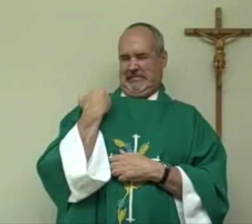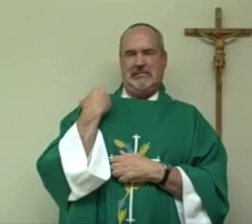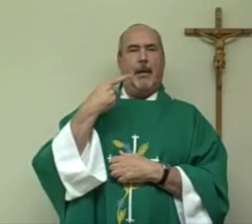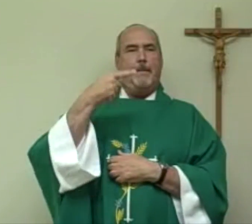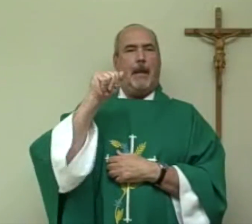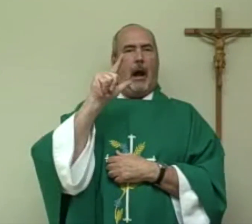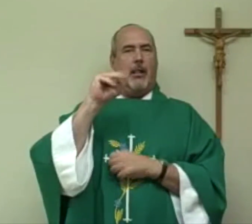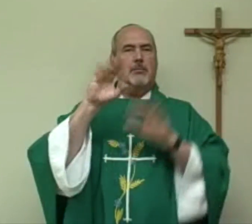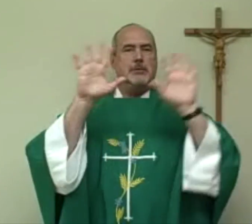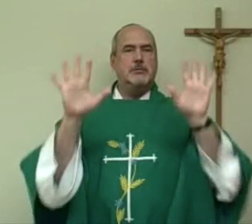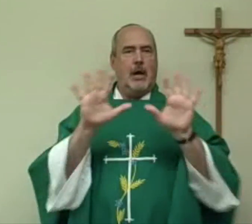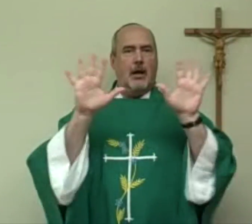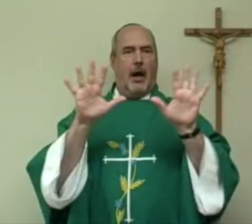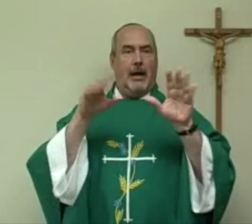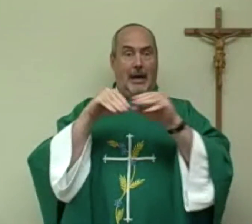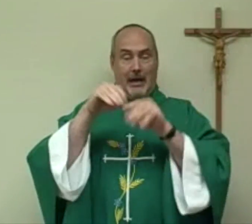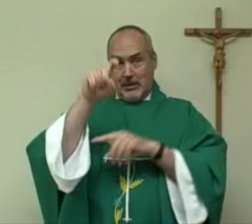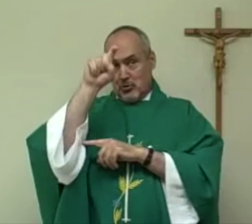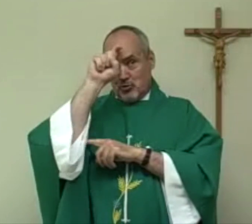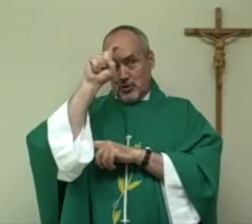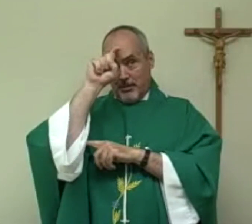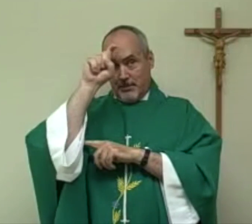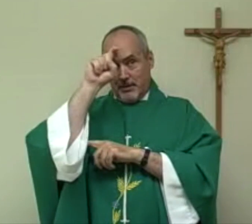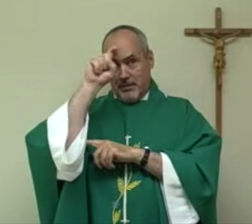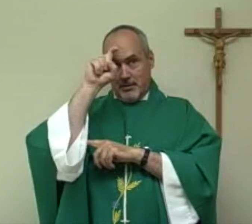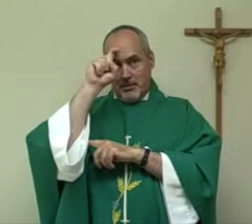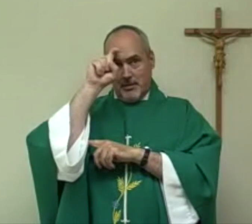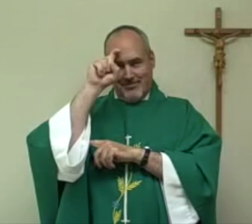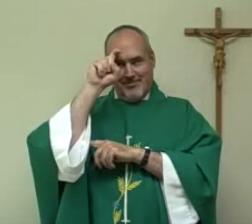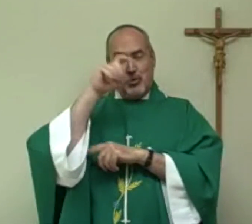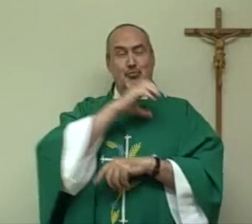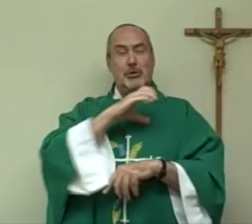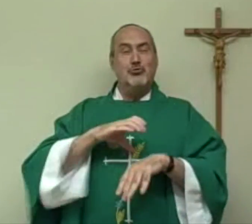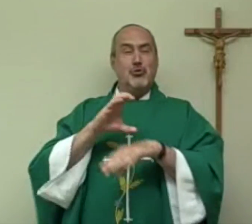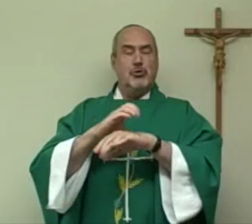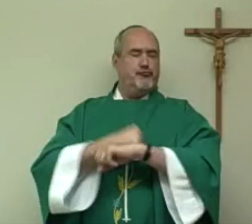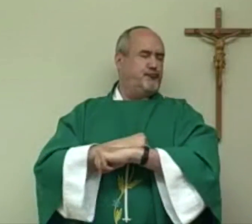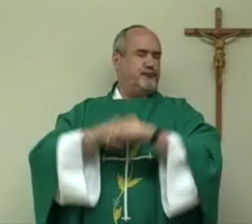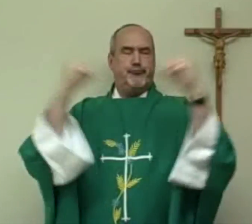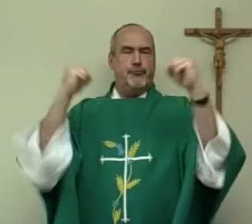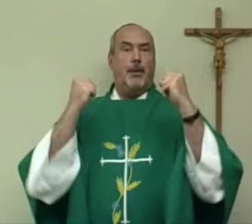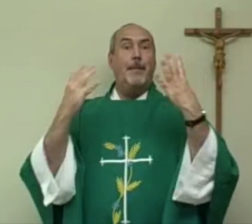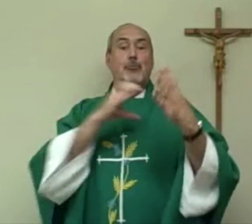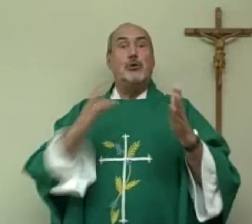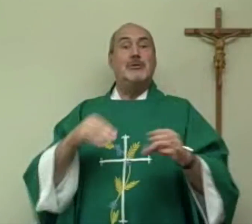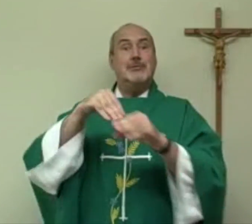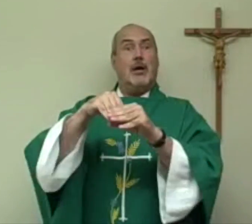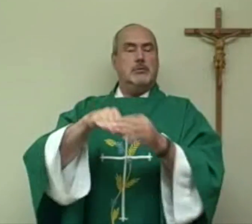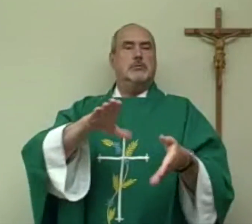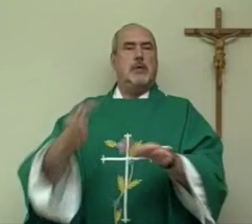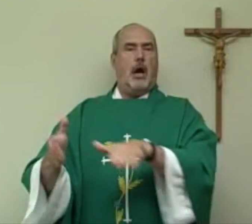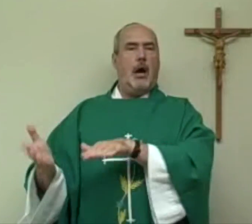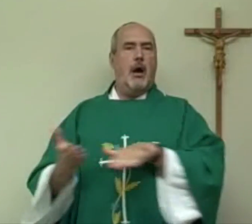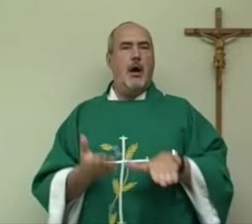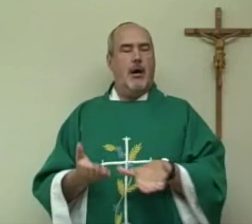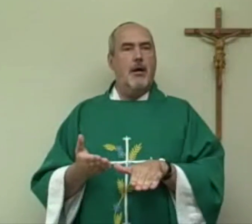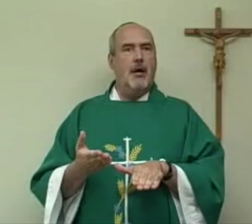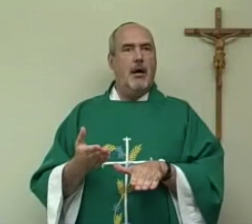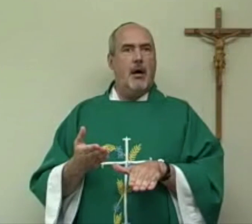Or even most recently, as Palm Sunday, in Egypt, a Christian church was